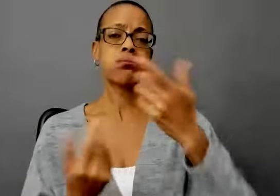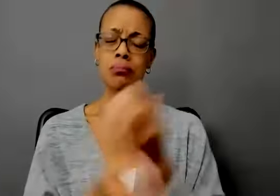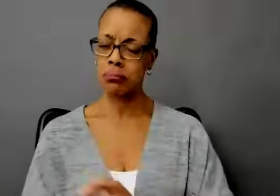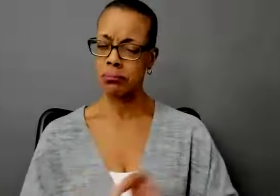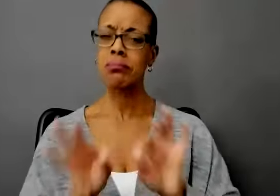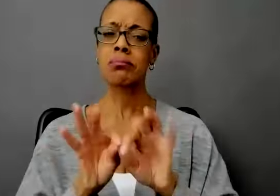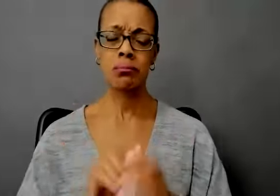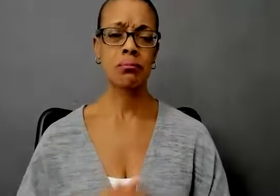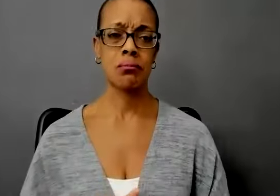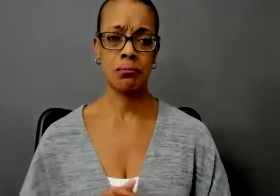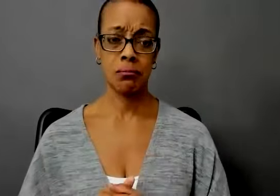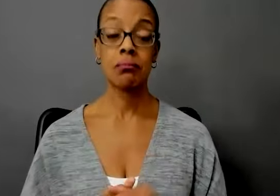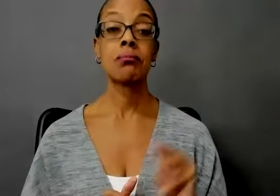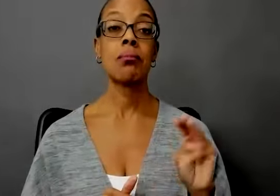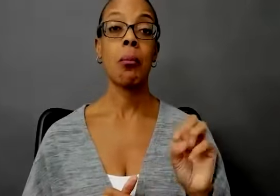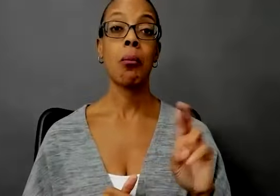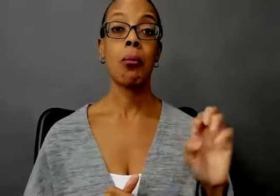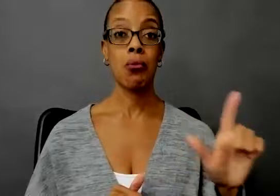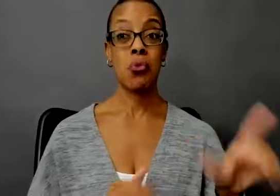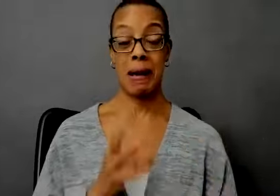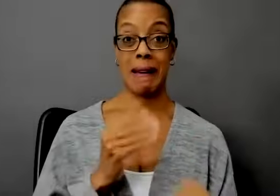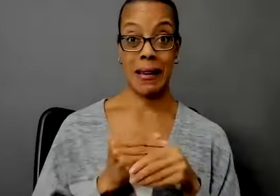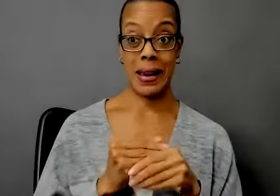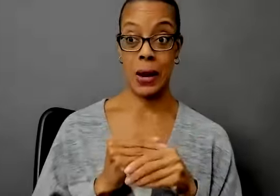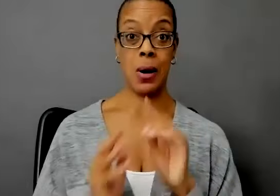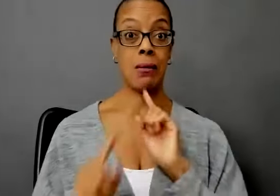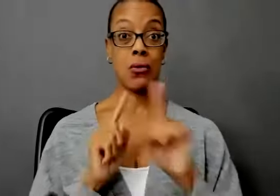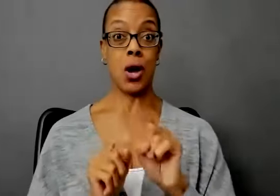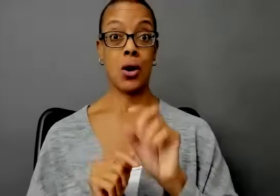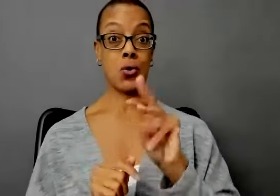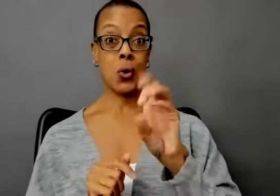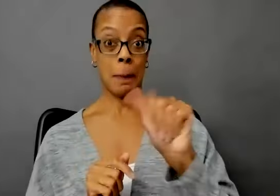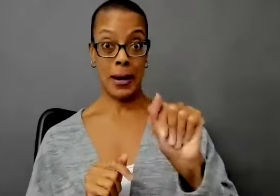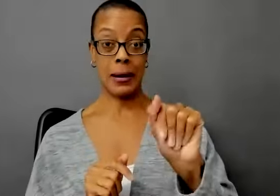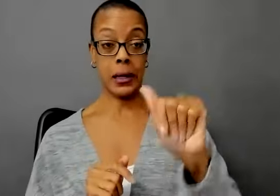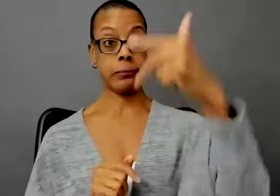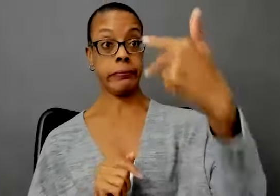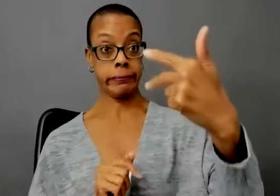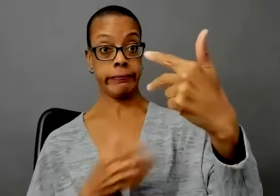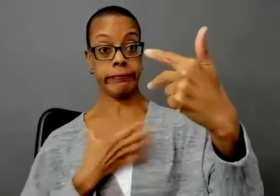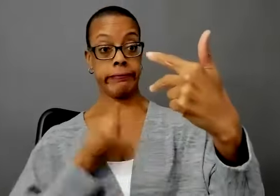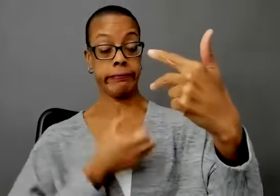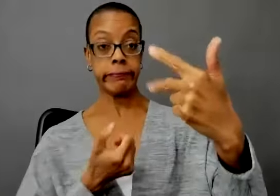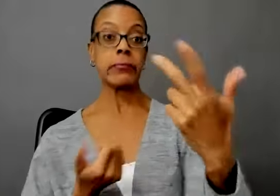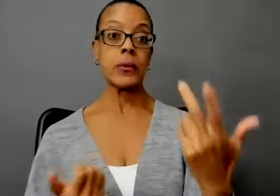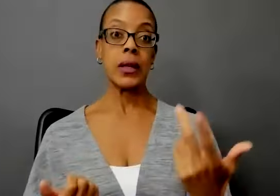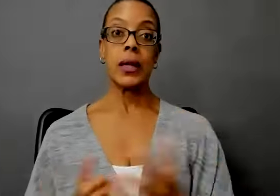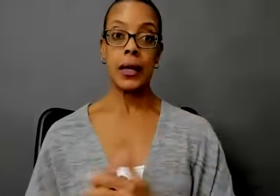I would just add to that, when you talk to the media, I found it to be really helpful. Again, like this is my public servant showing, but to write